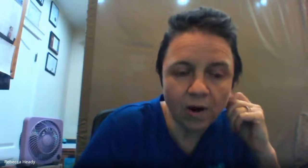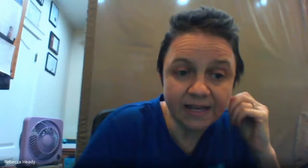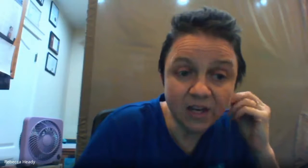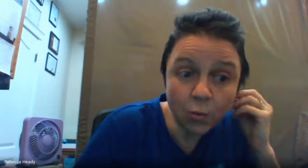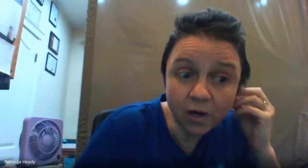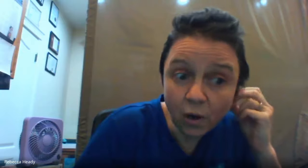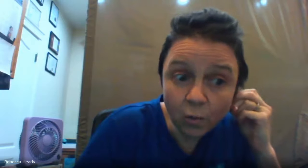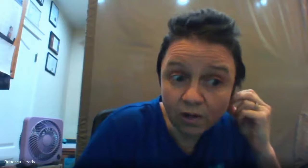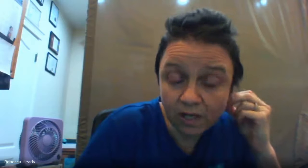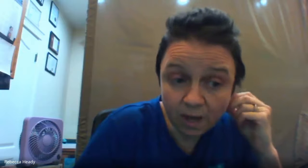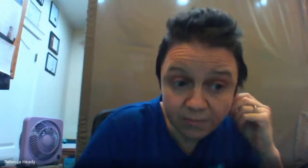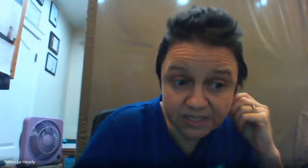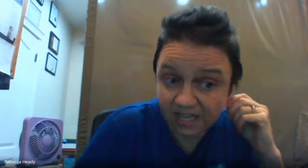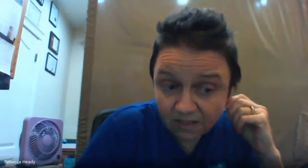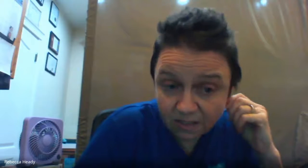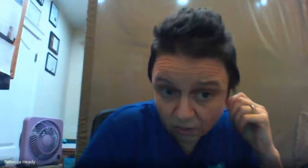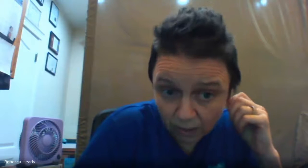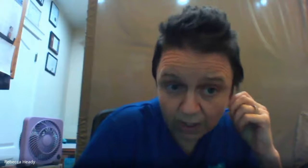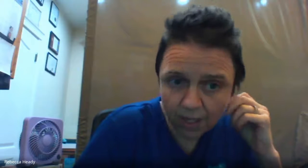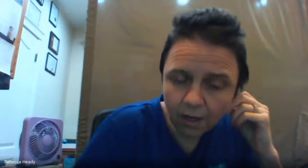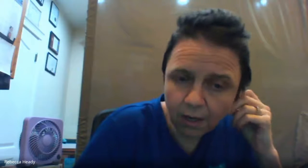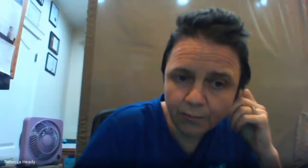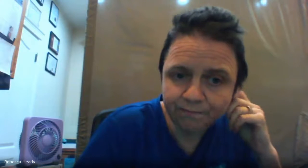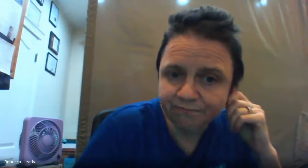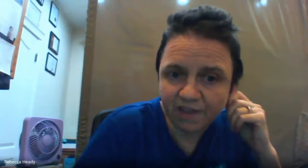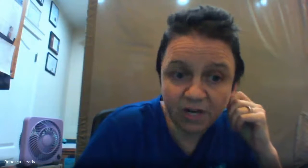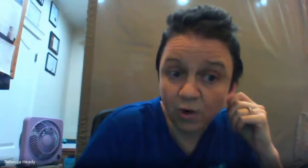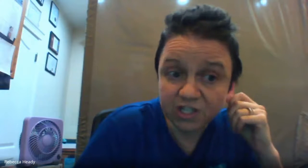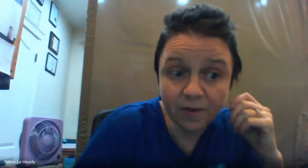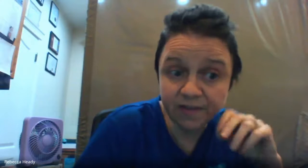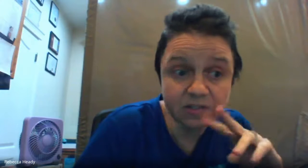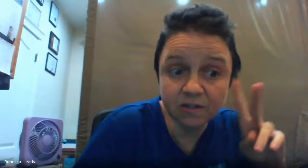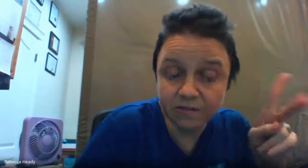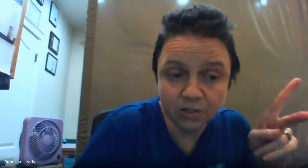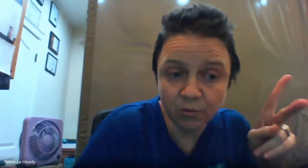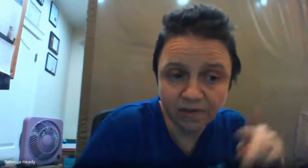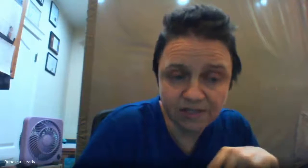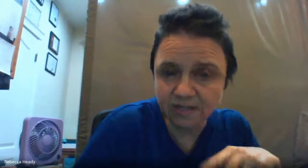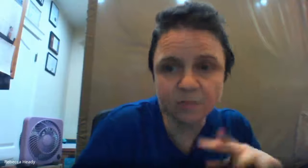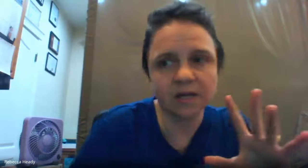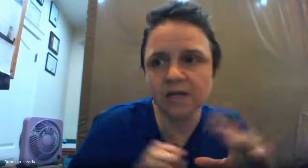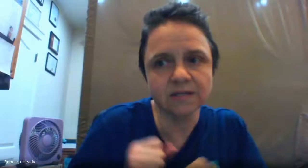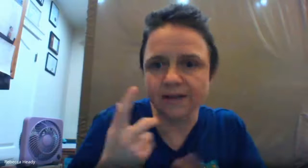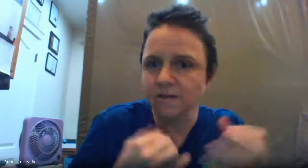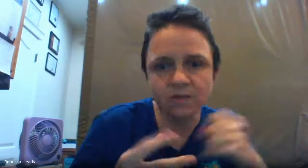to go, where to look it up to see it too. You have any questions about the two previous lessons, but he signs almost everything. Everything's